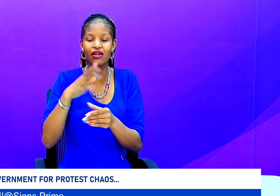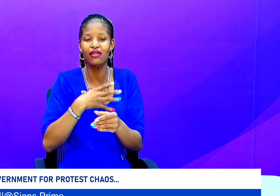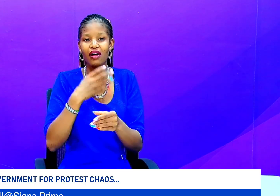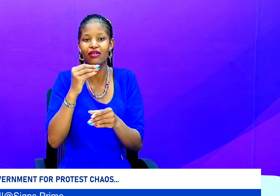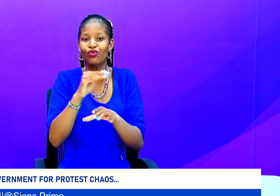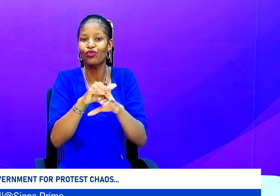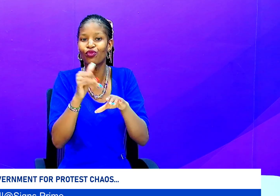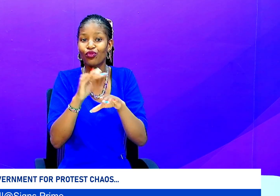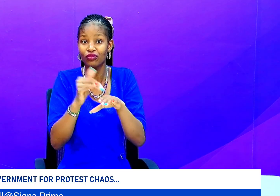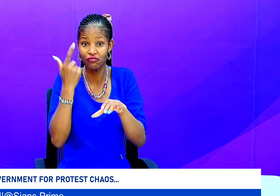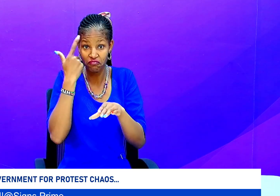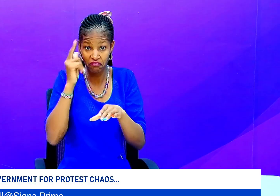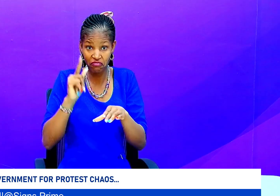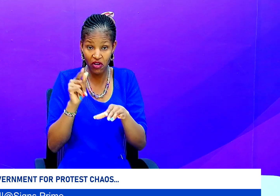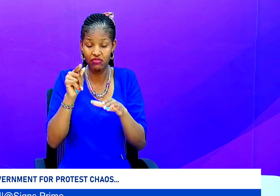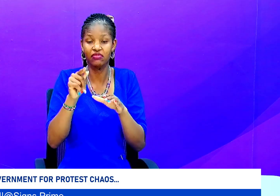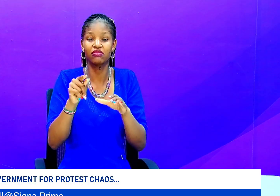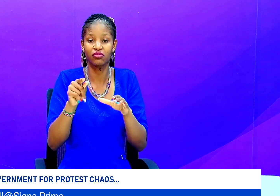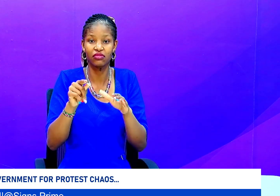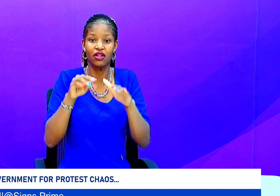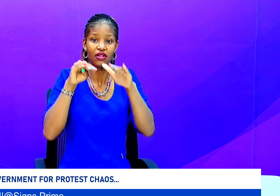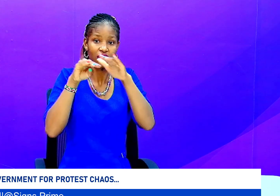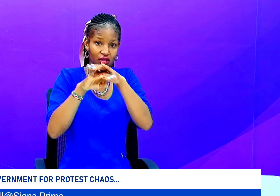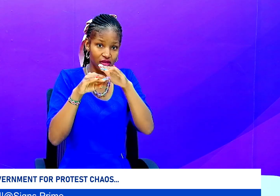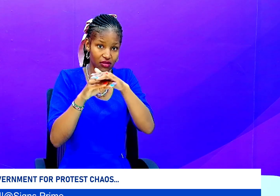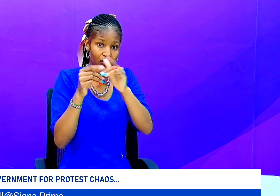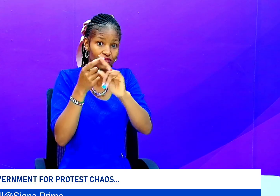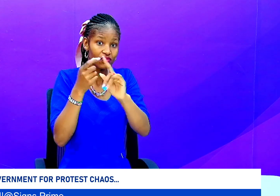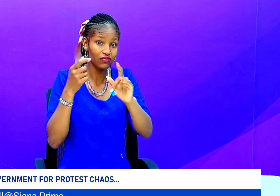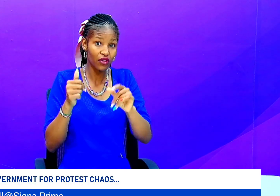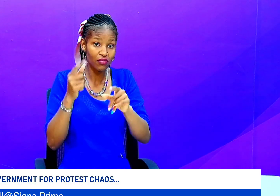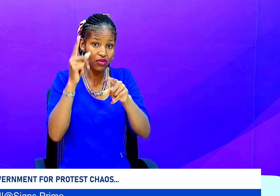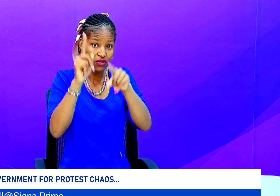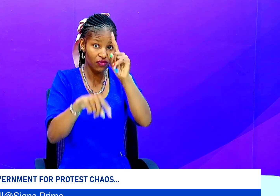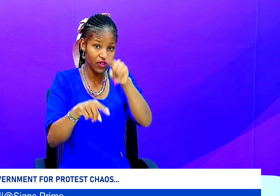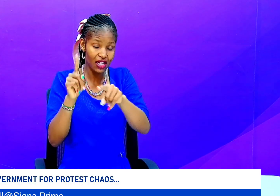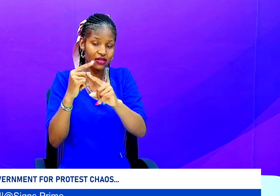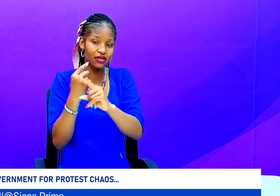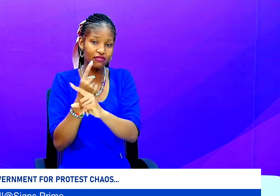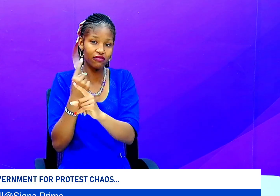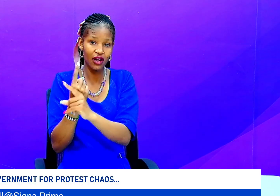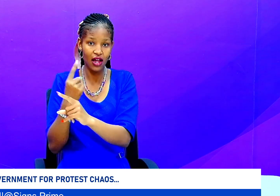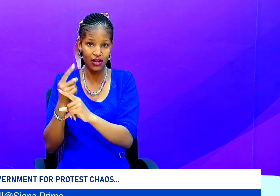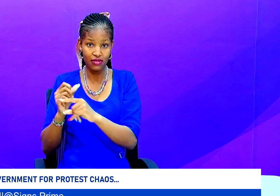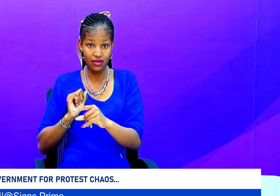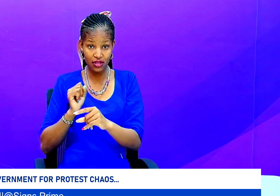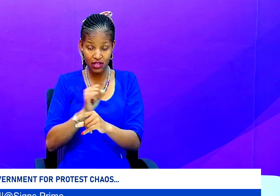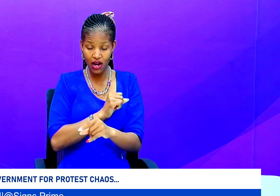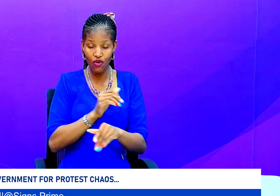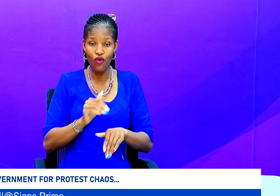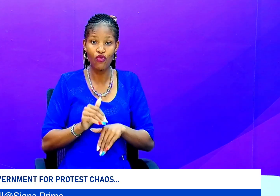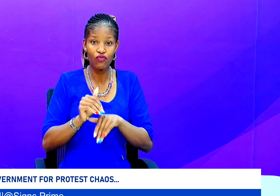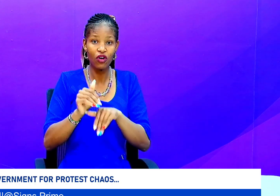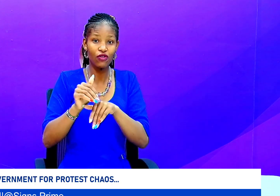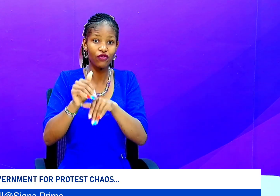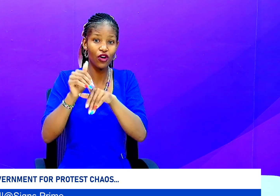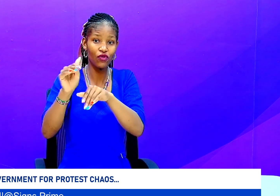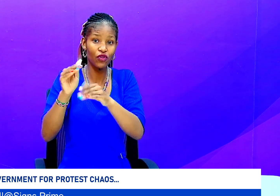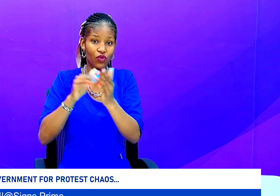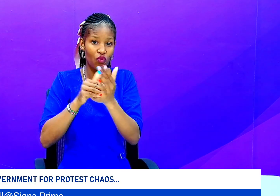His remarks come amid growing public outrage and calls for accountability from various sectors